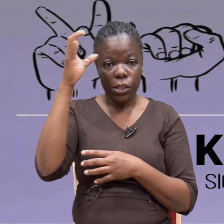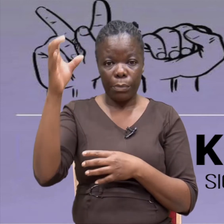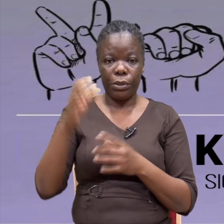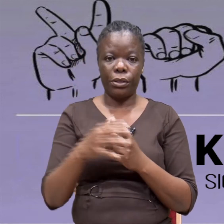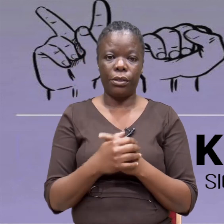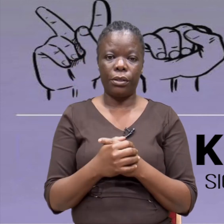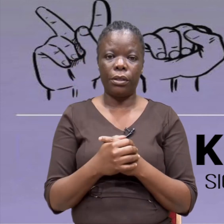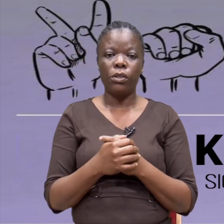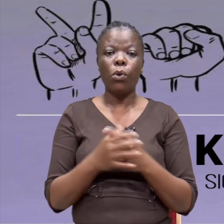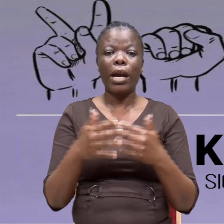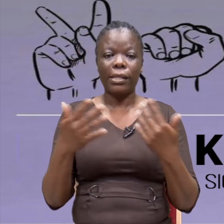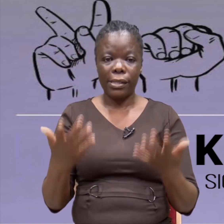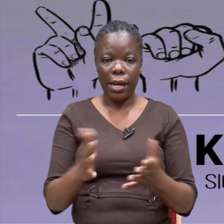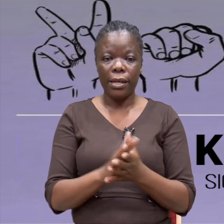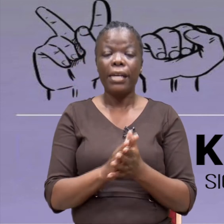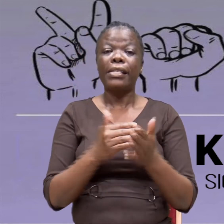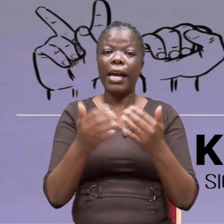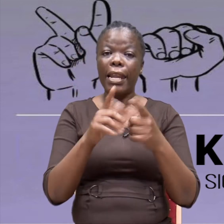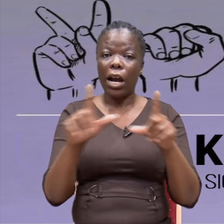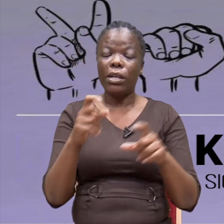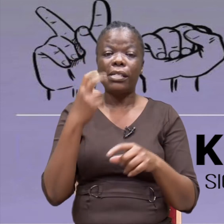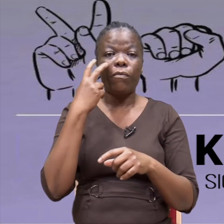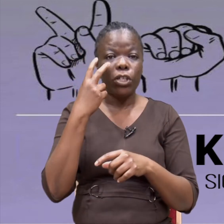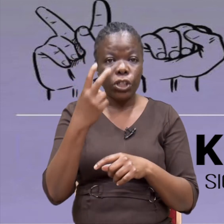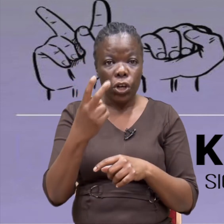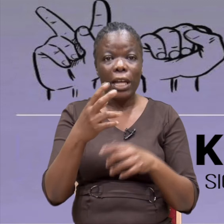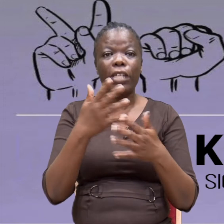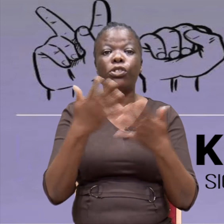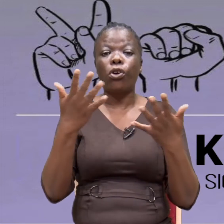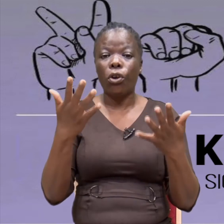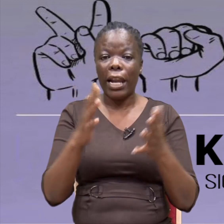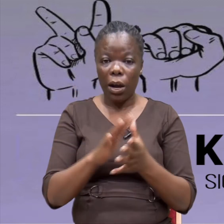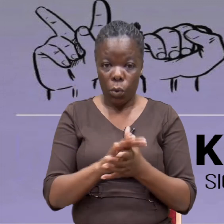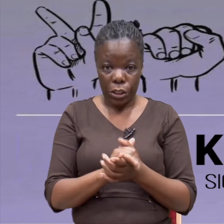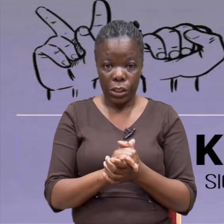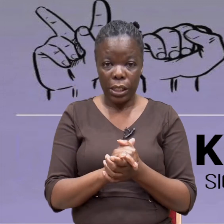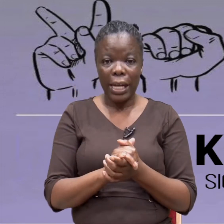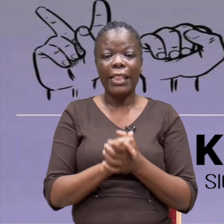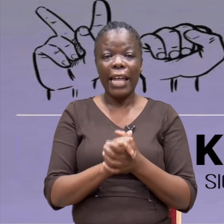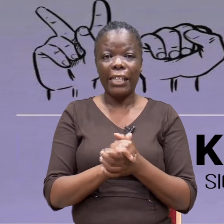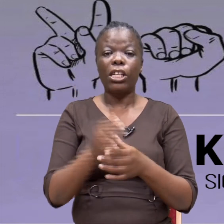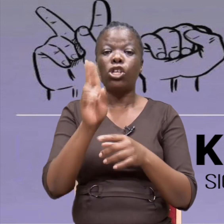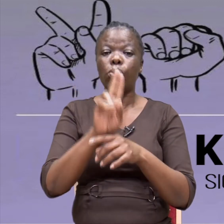concepts. So we can say sign language is a visual gestural language that